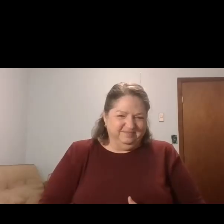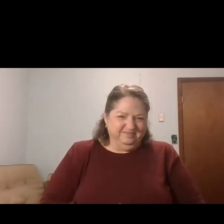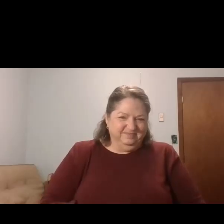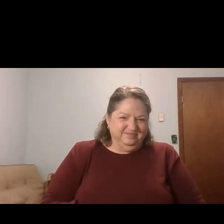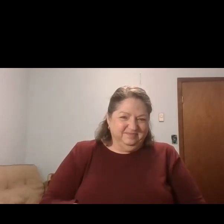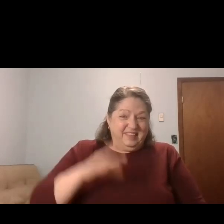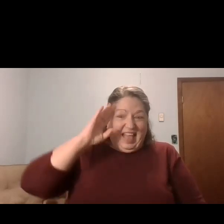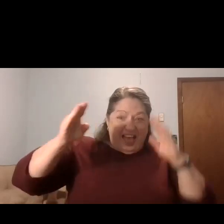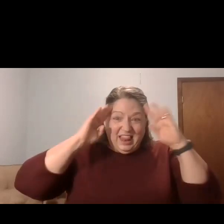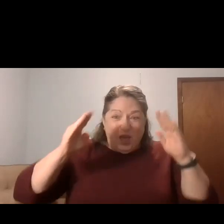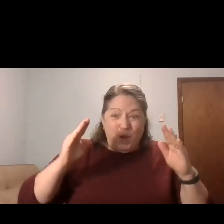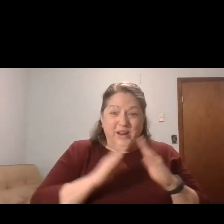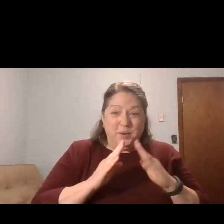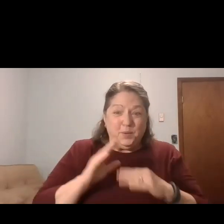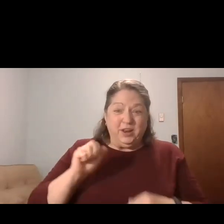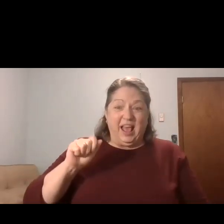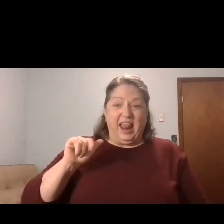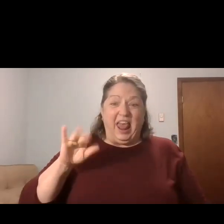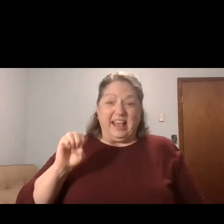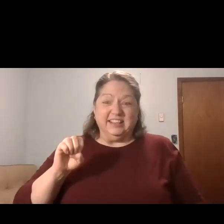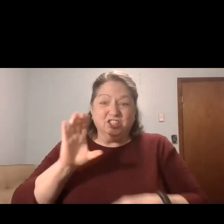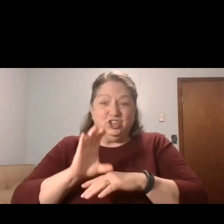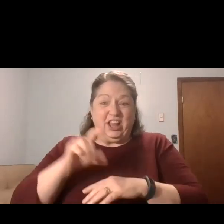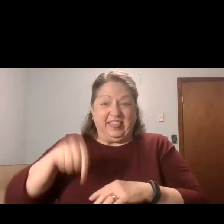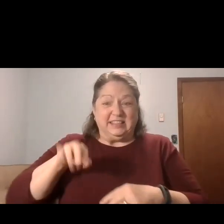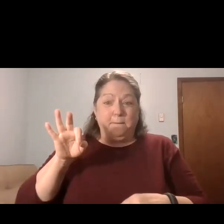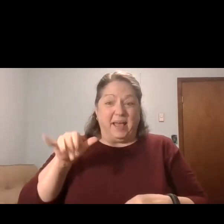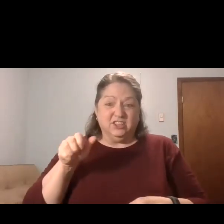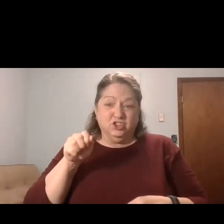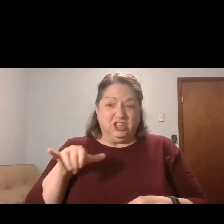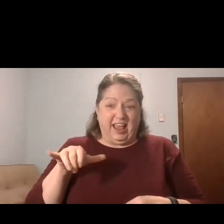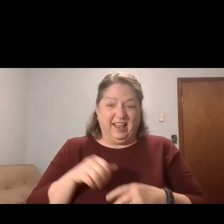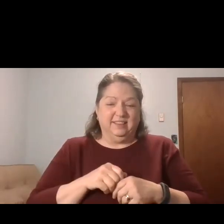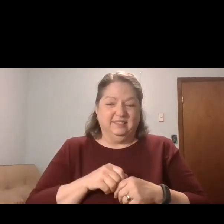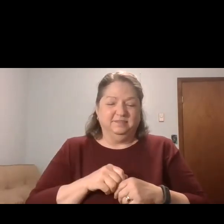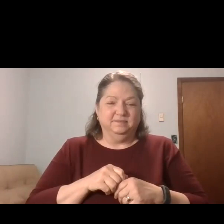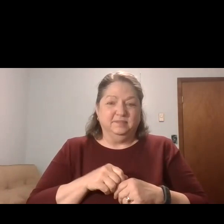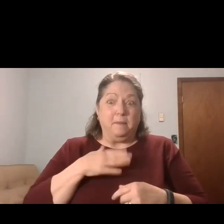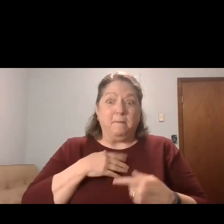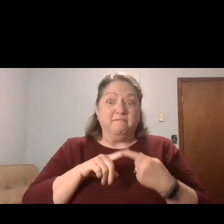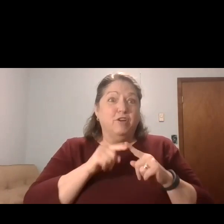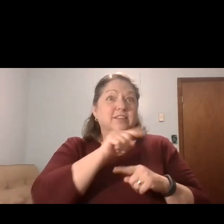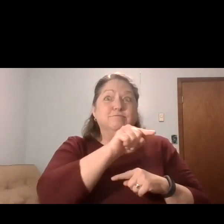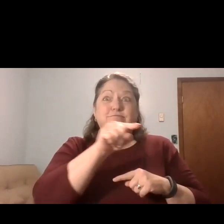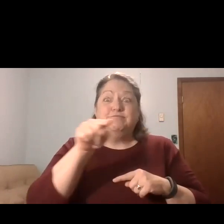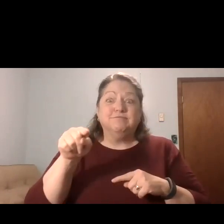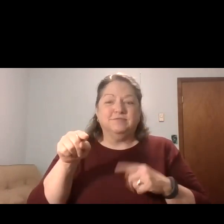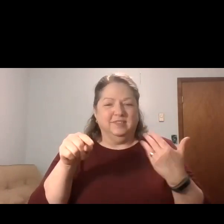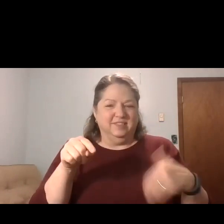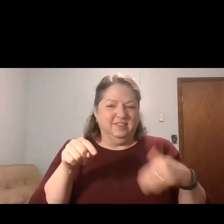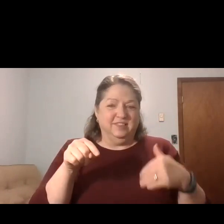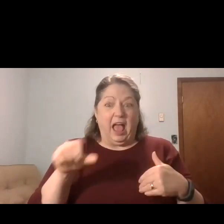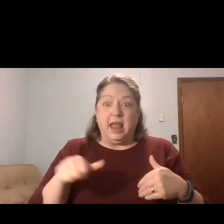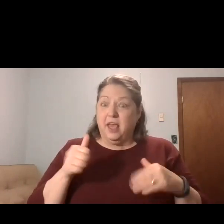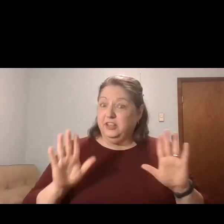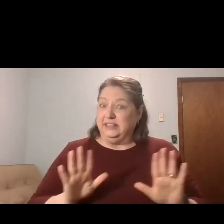Hello, Community Alliance Church. This is Pastor Jay and my friends out there as well. Another Sunday, a wonderful